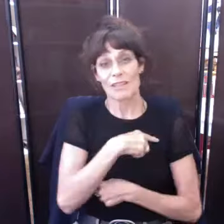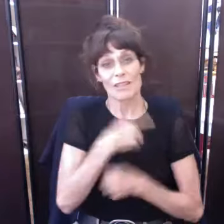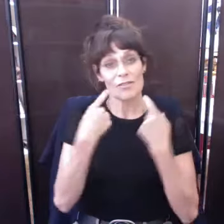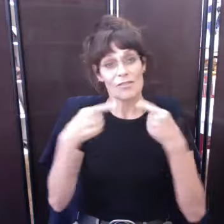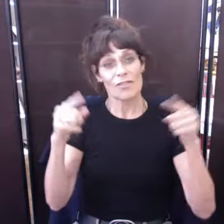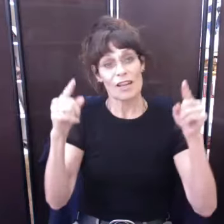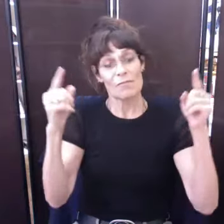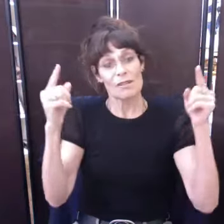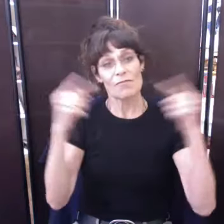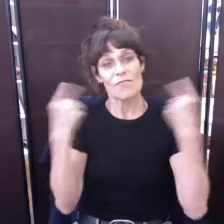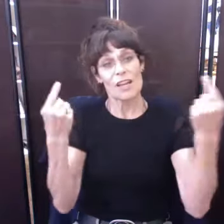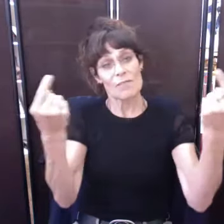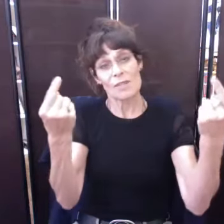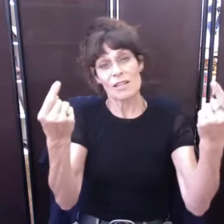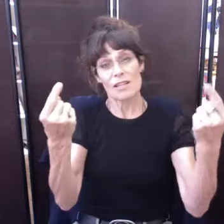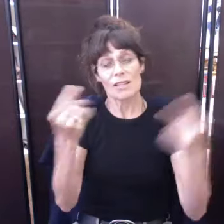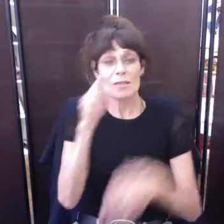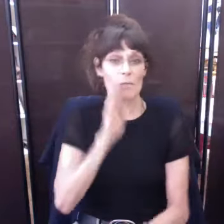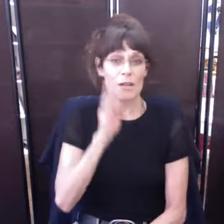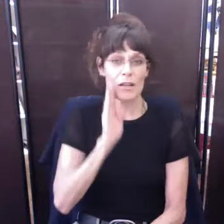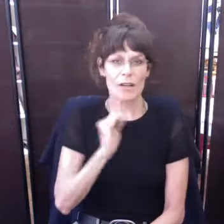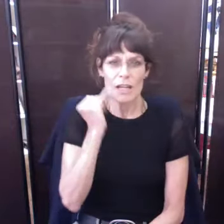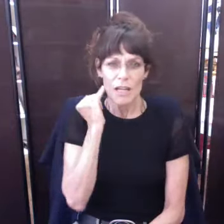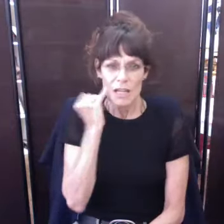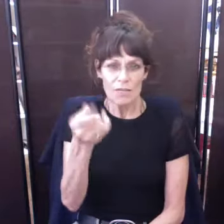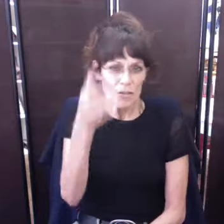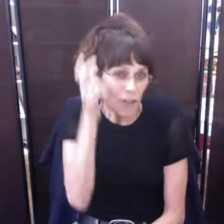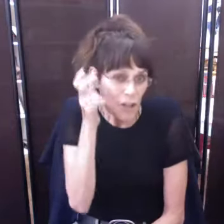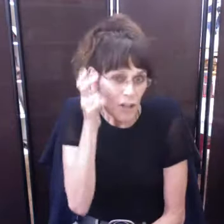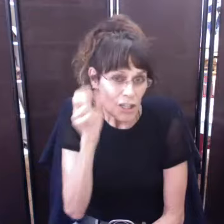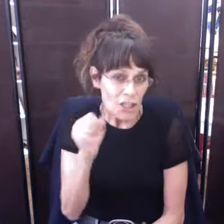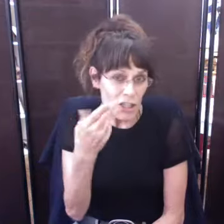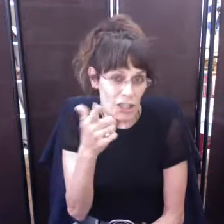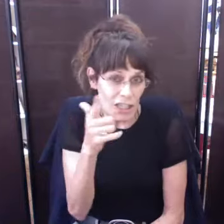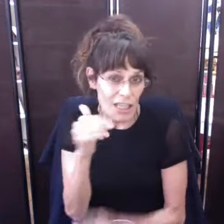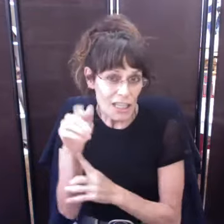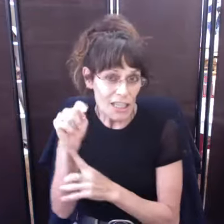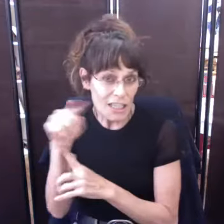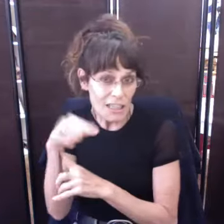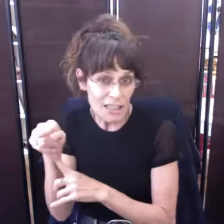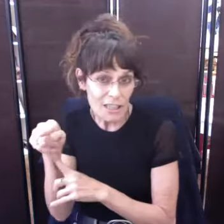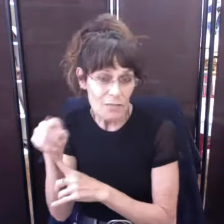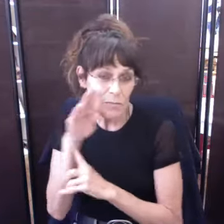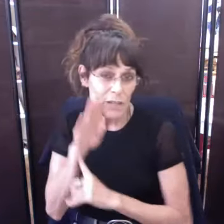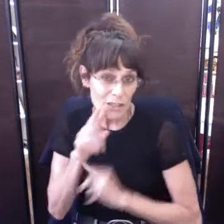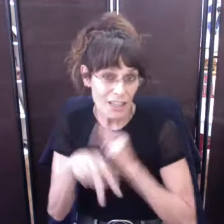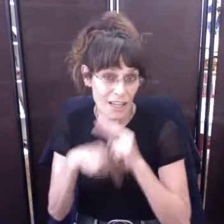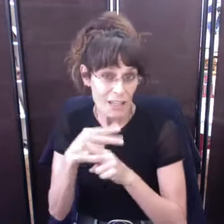not millennials, but if you're not, and you've ever heard of Schlitz beer, and Miller High Life